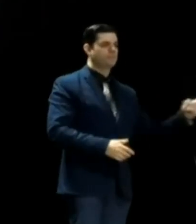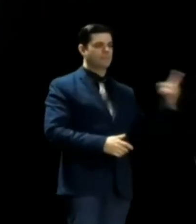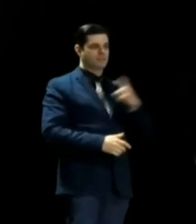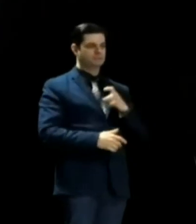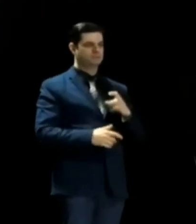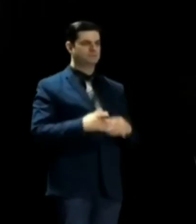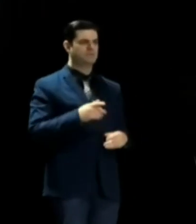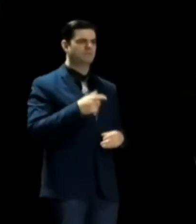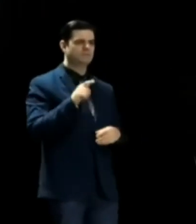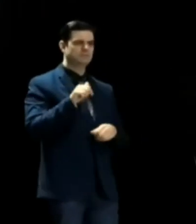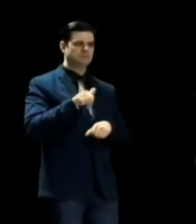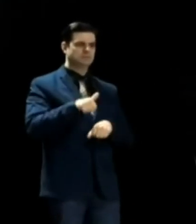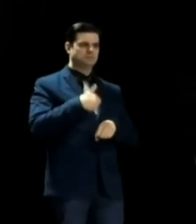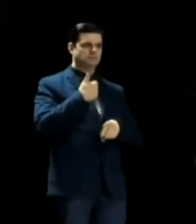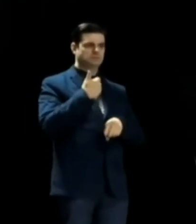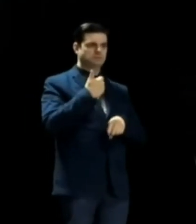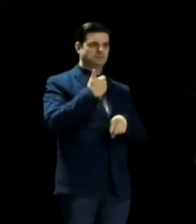it's